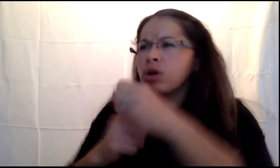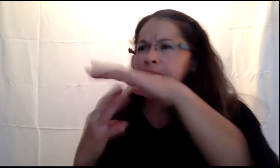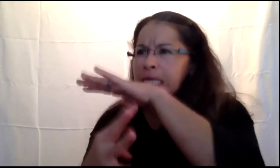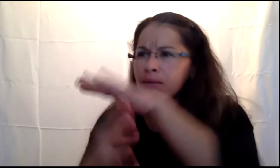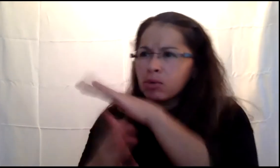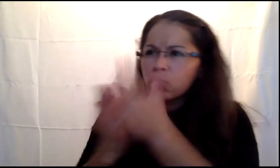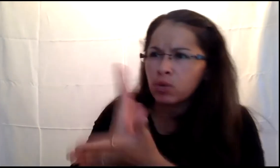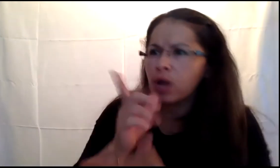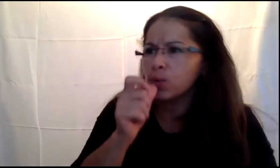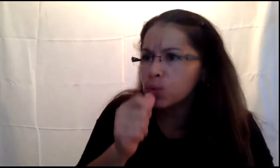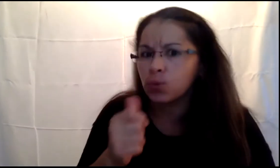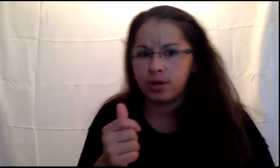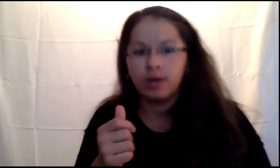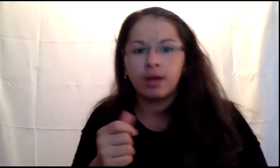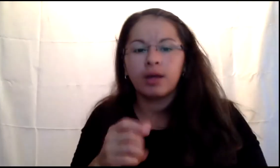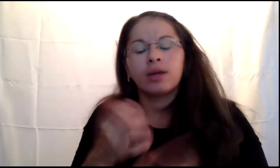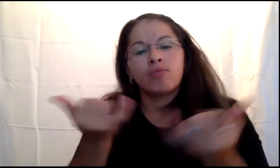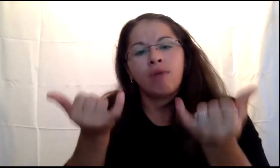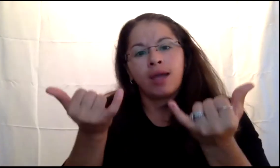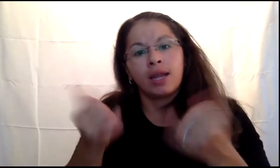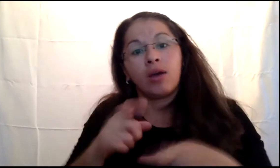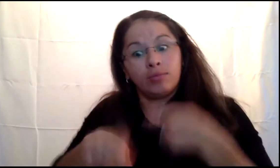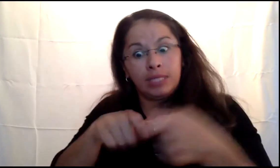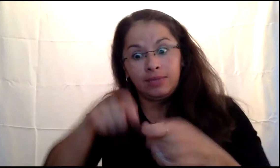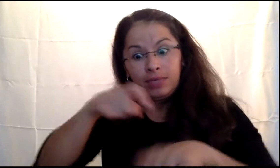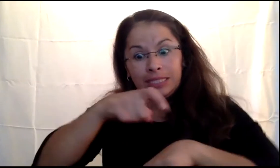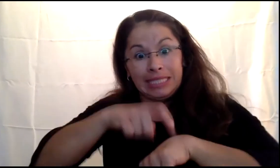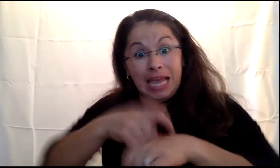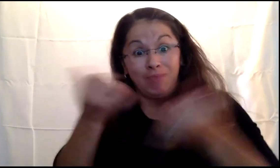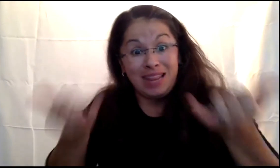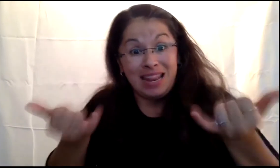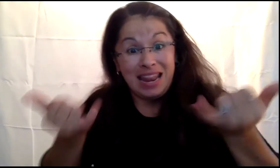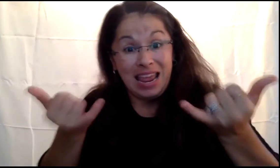And I think right now in the particular time we're in, looking at